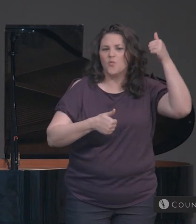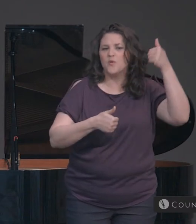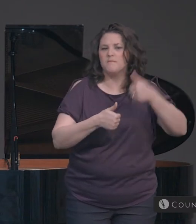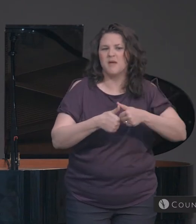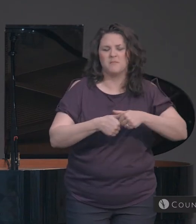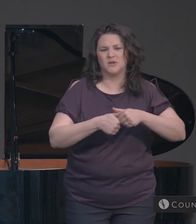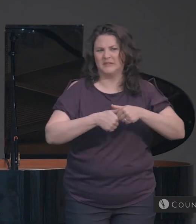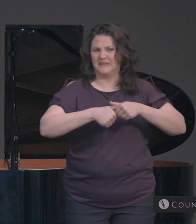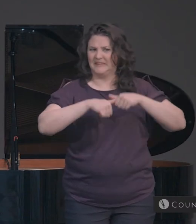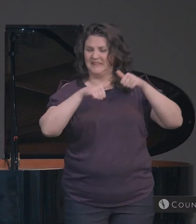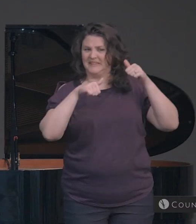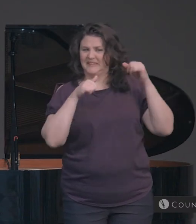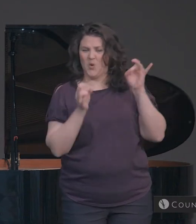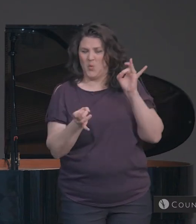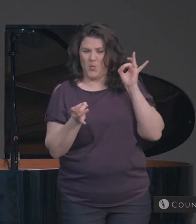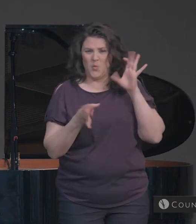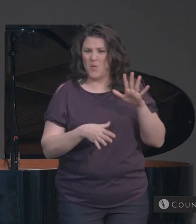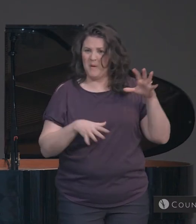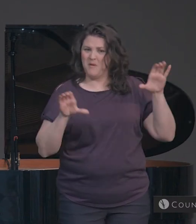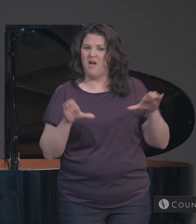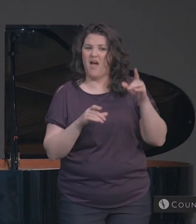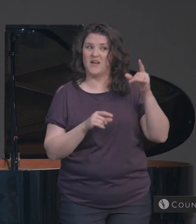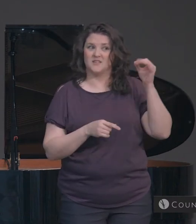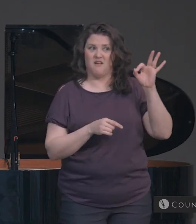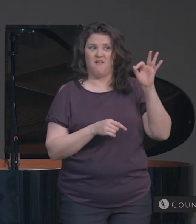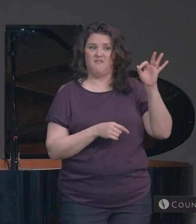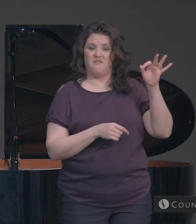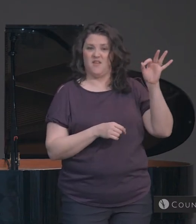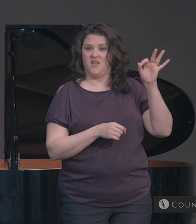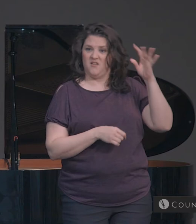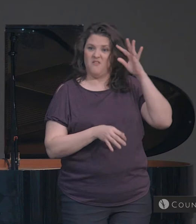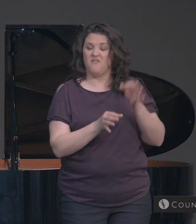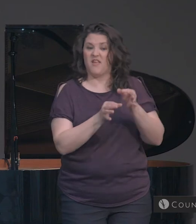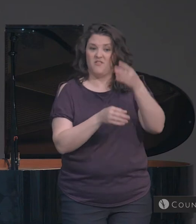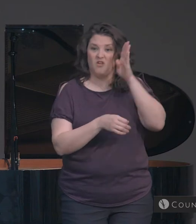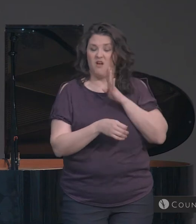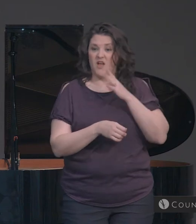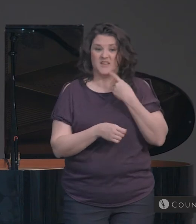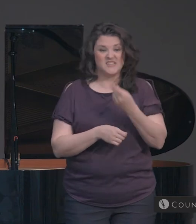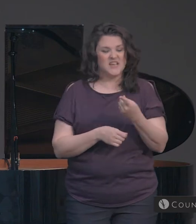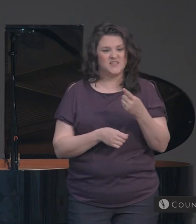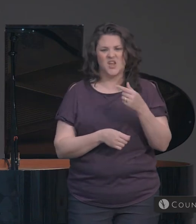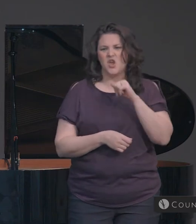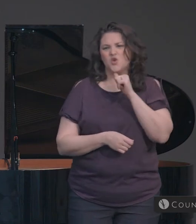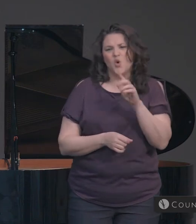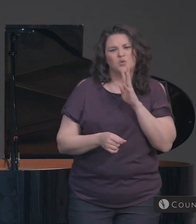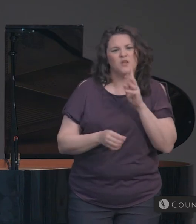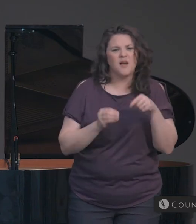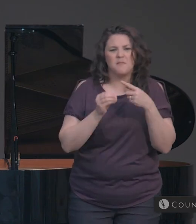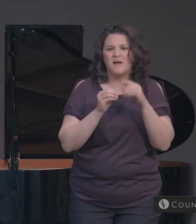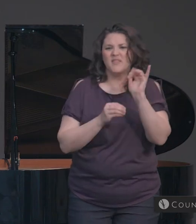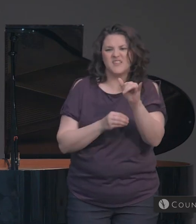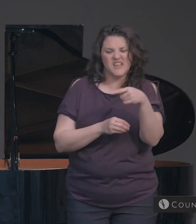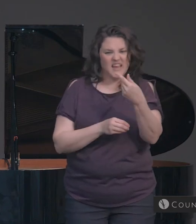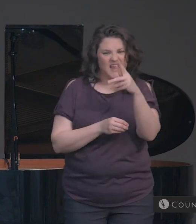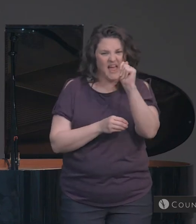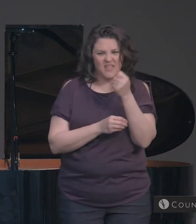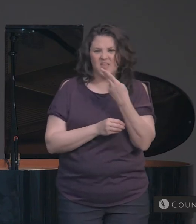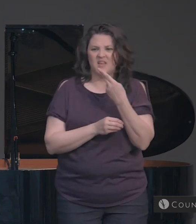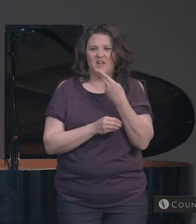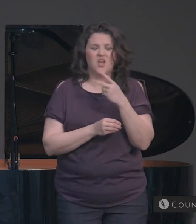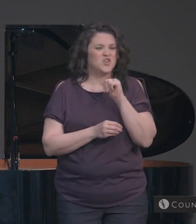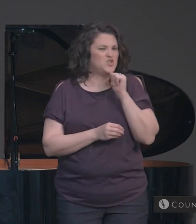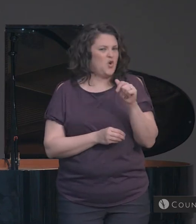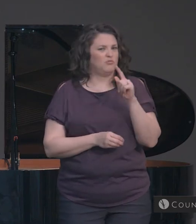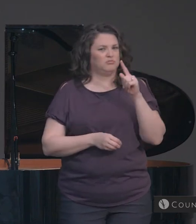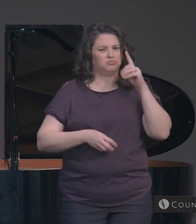fearsome act of a faithful God. Verse 10a says this, "Tell it not in Gath, weep not in all." Now that is actually